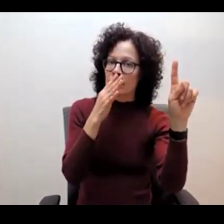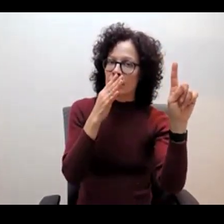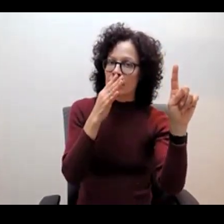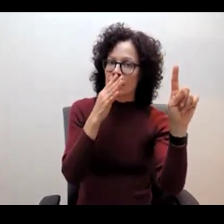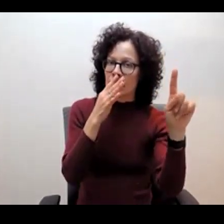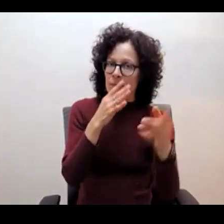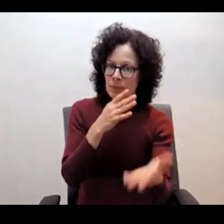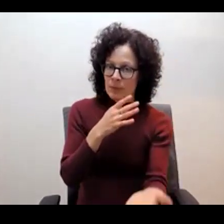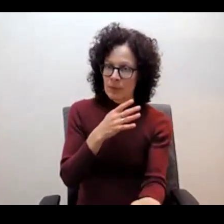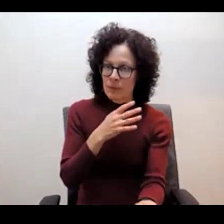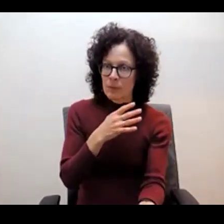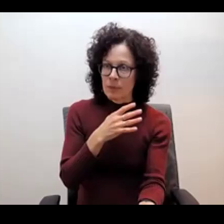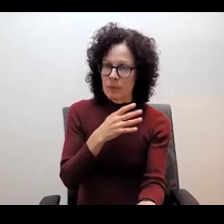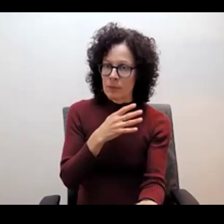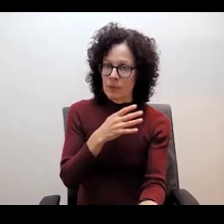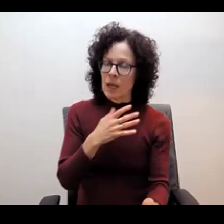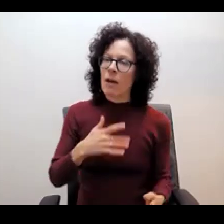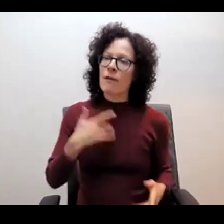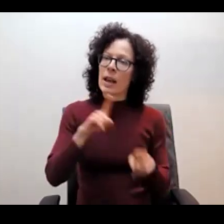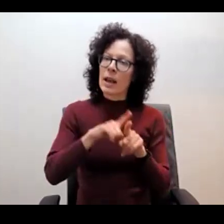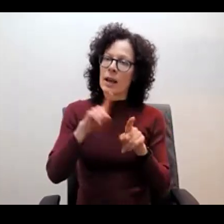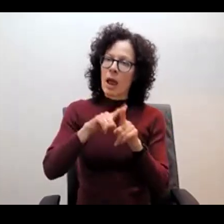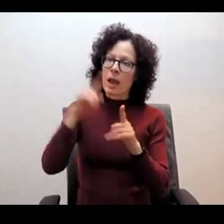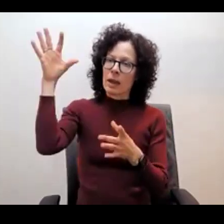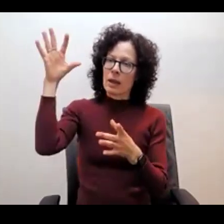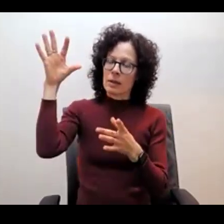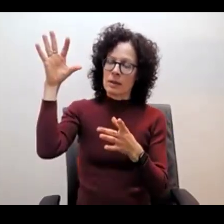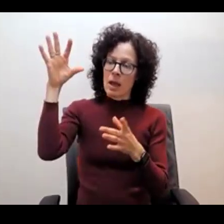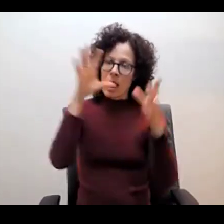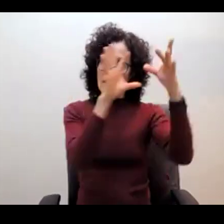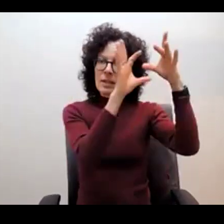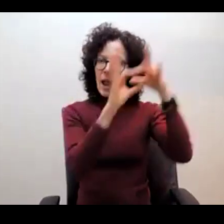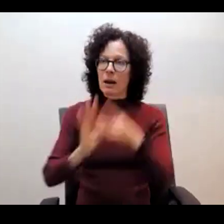and out, feeling a diagonal connection left and right.